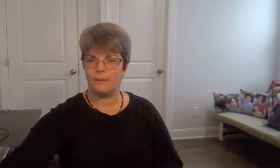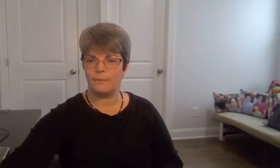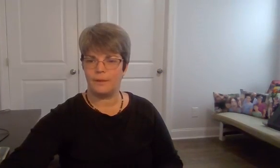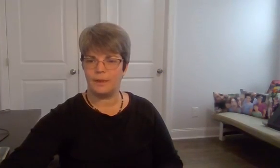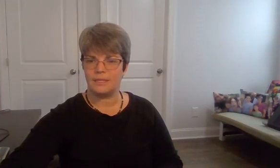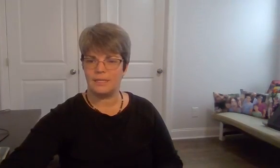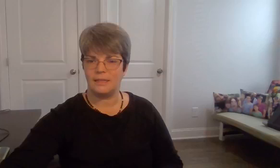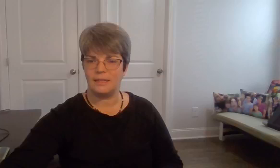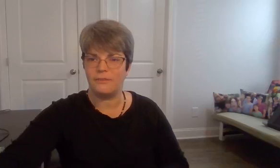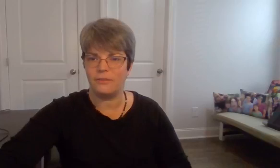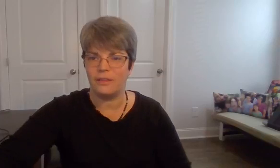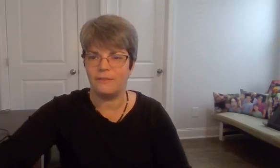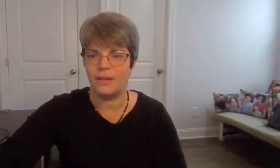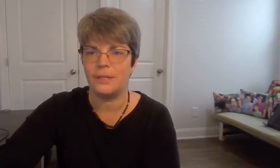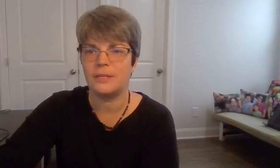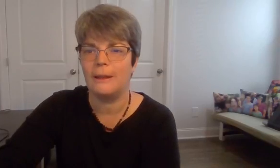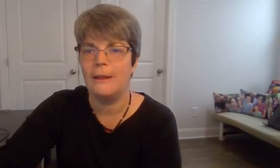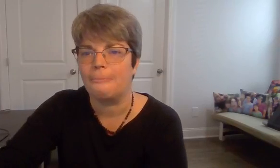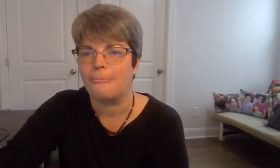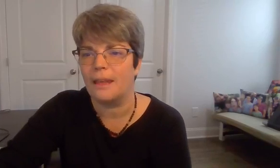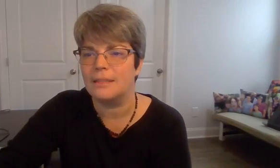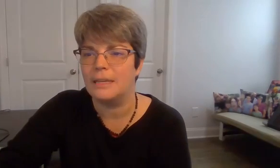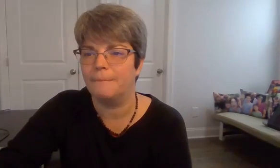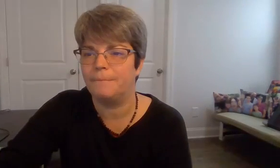Oh, you're not seeing the link for the evaluation. Okay, let's see.